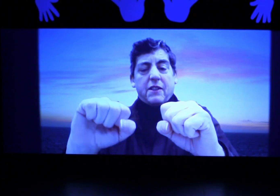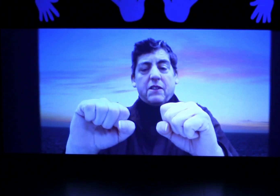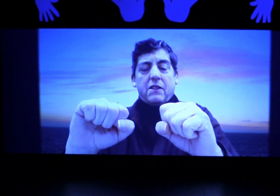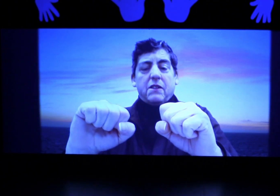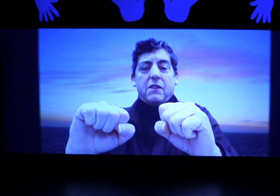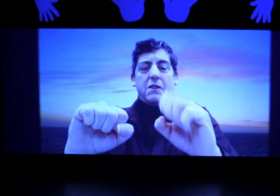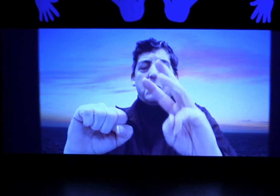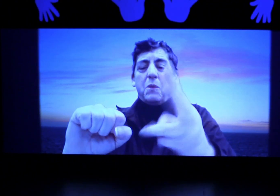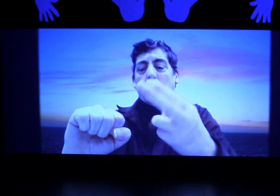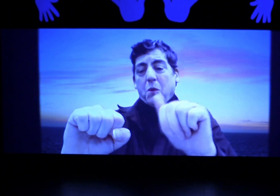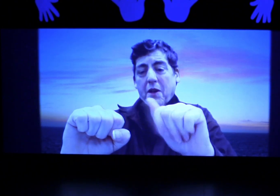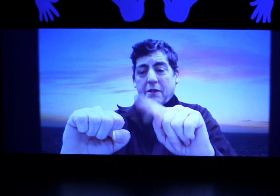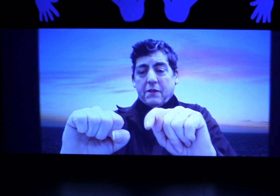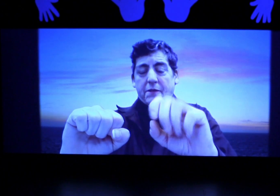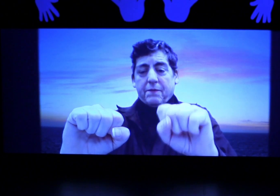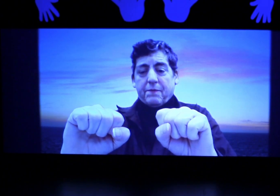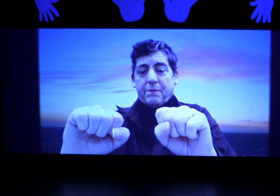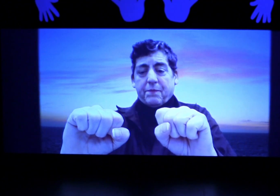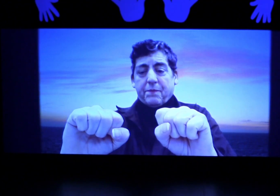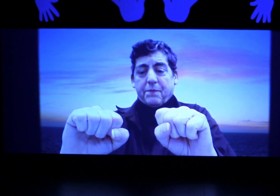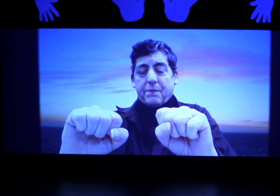I have an idea. What?